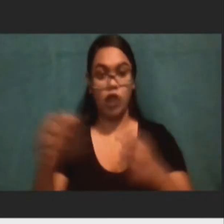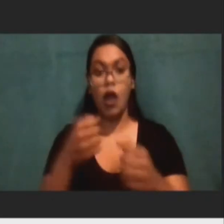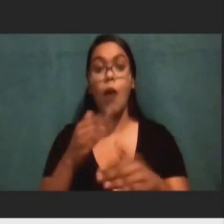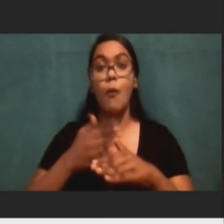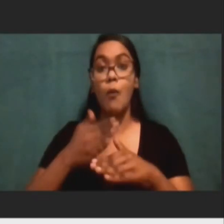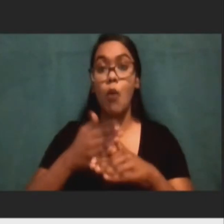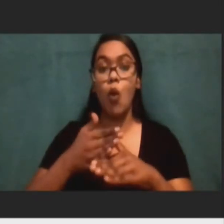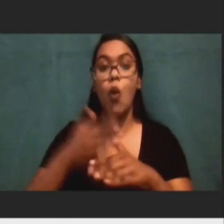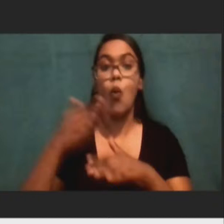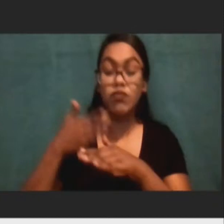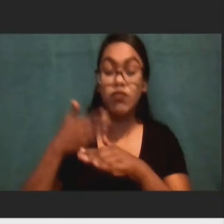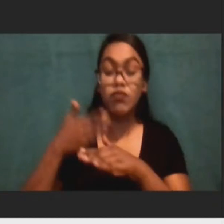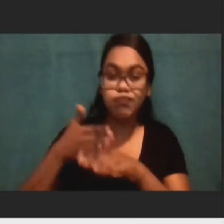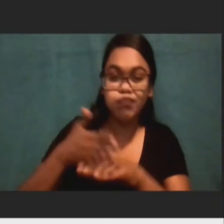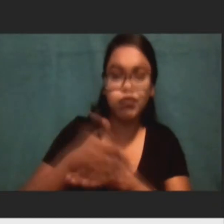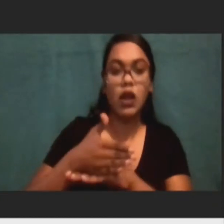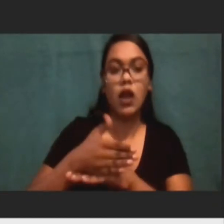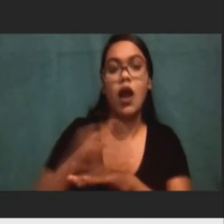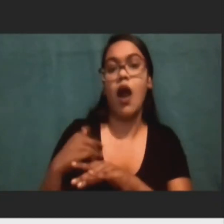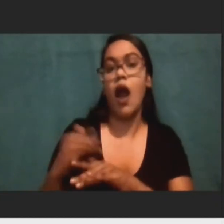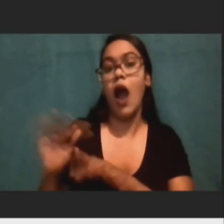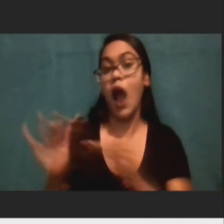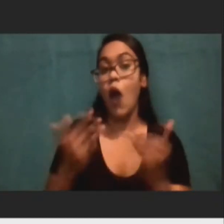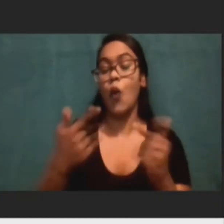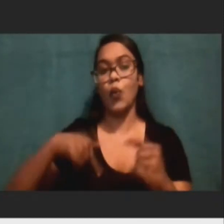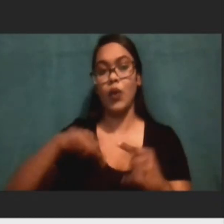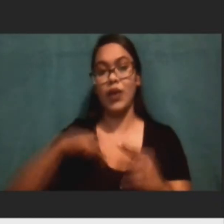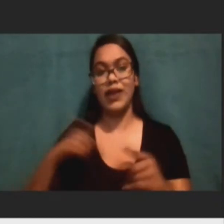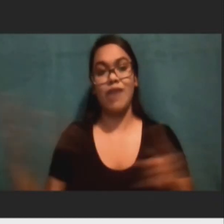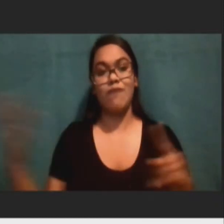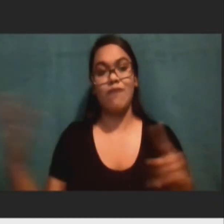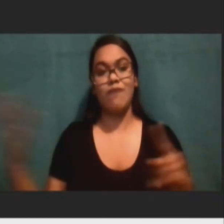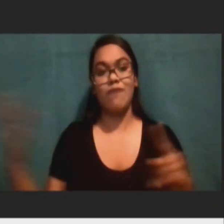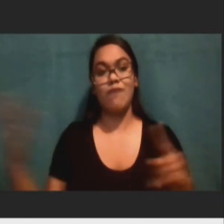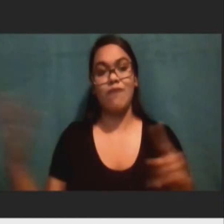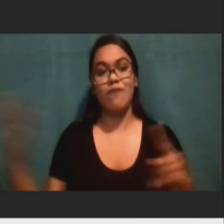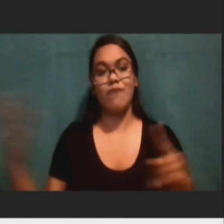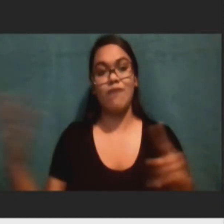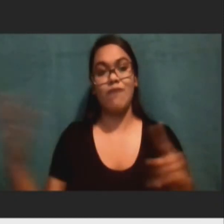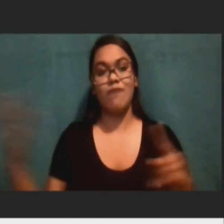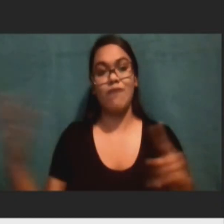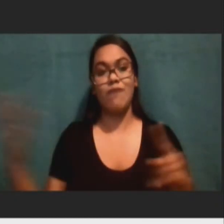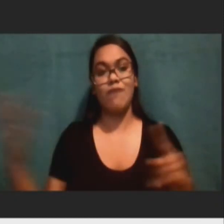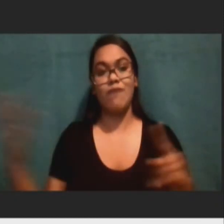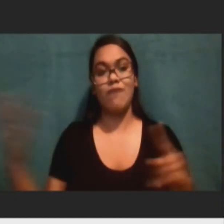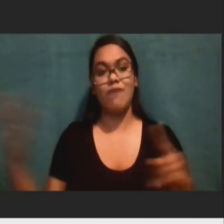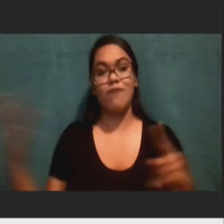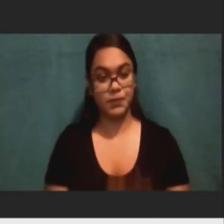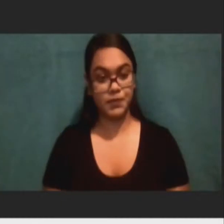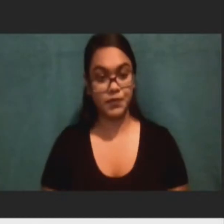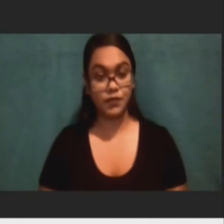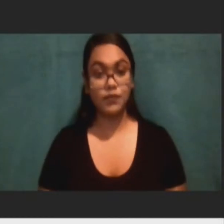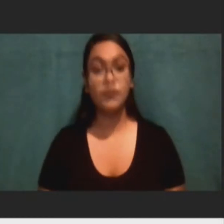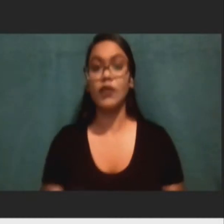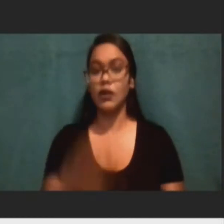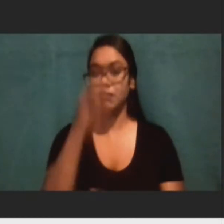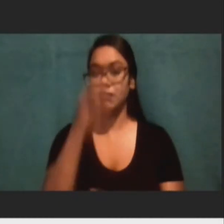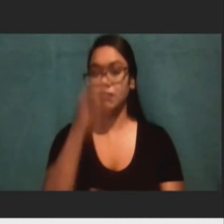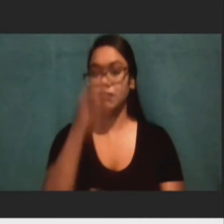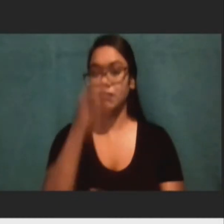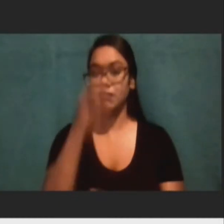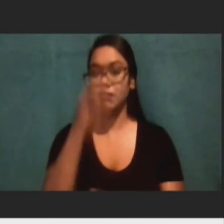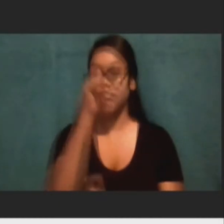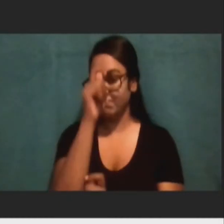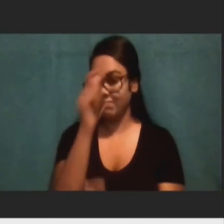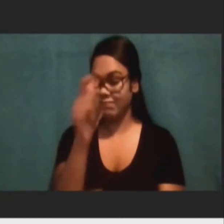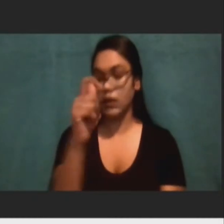to really combat the fourth wave. So, Honorable Minister, honorable